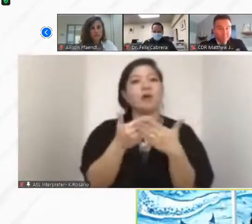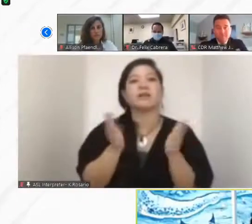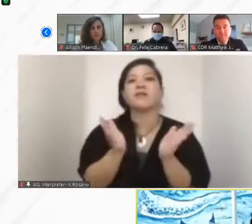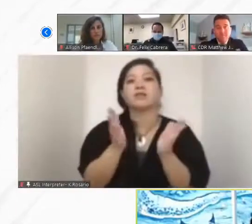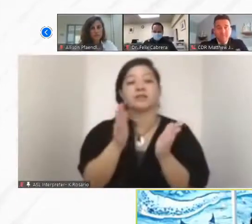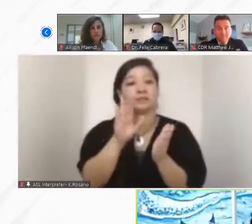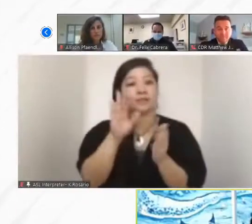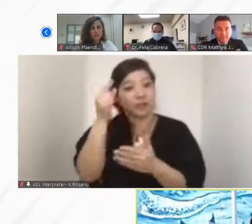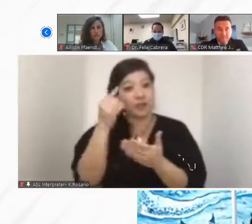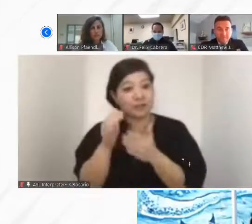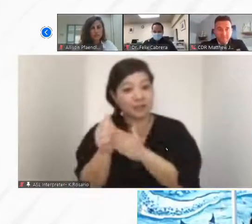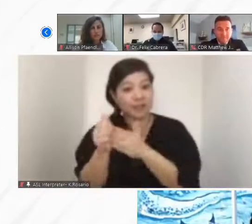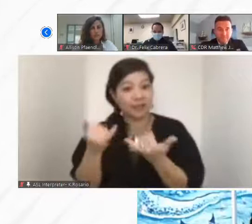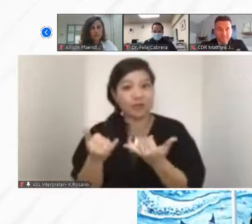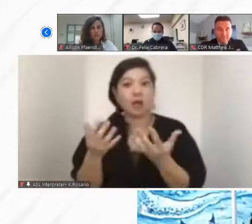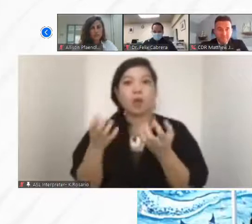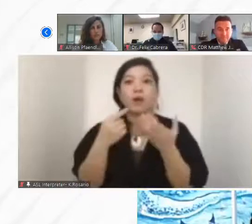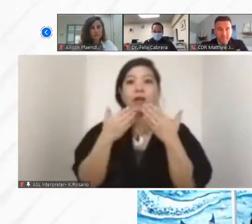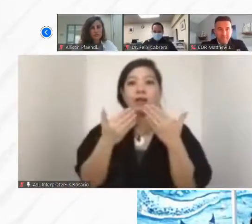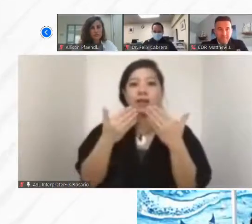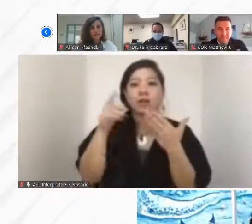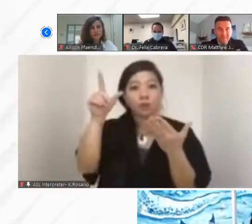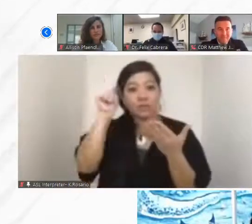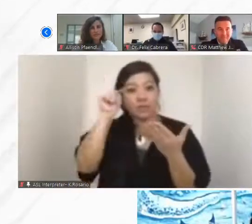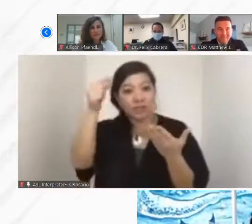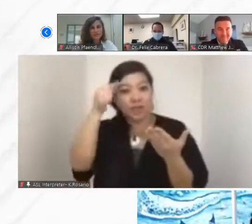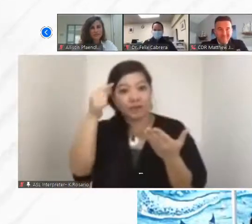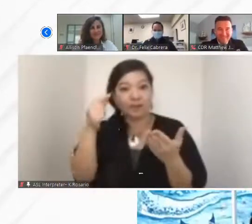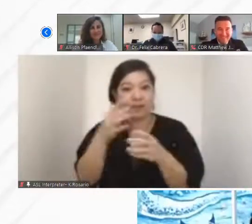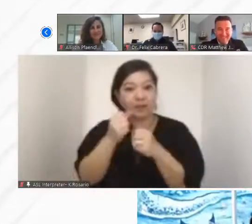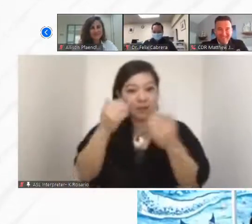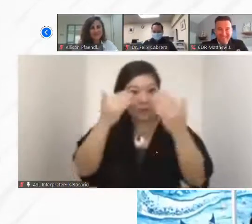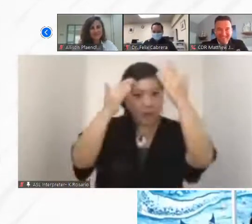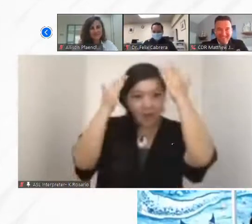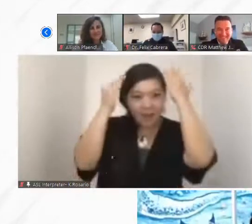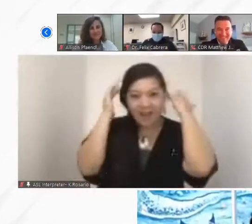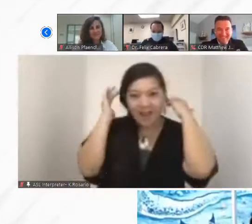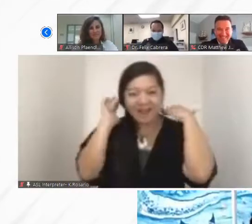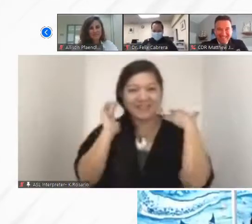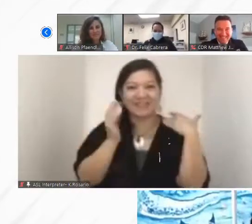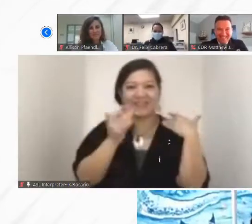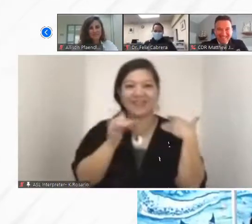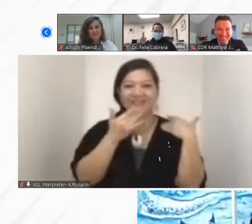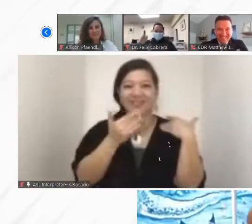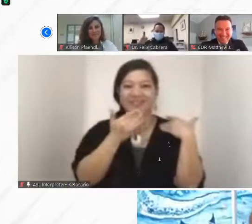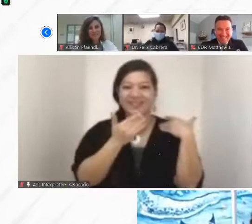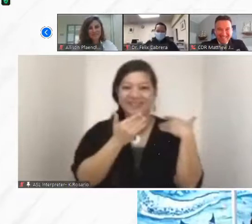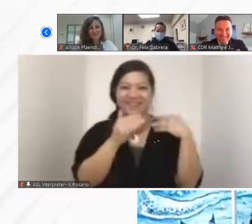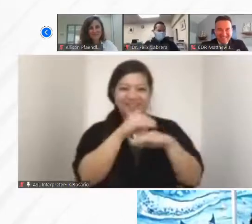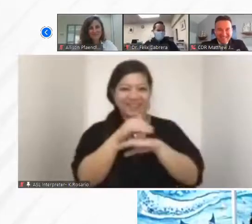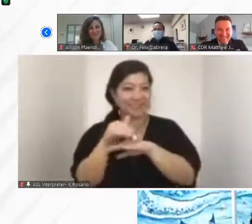led. I want to thank the Lieutenant Governor for getting the haircut to match me so that I feel good tonight. That's my brother from another